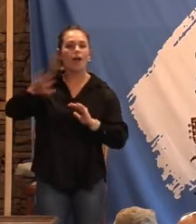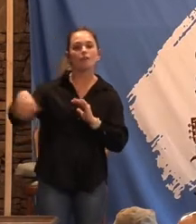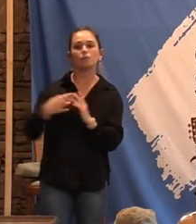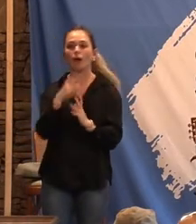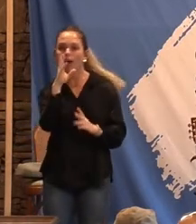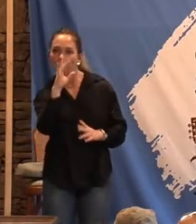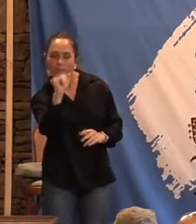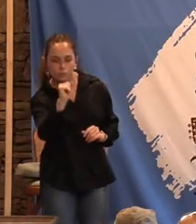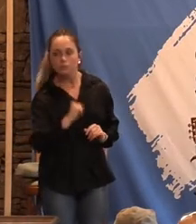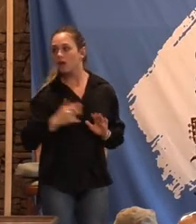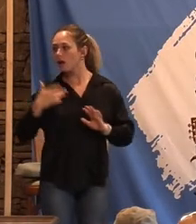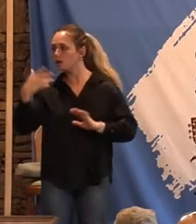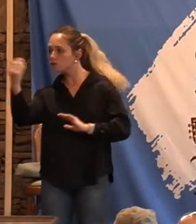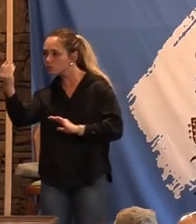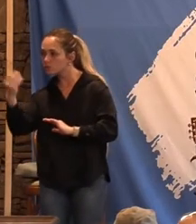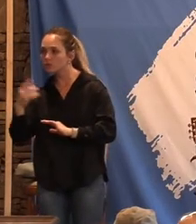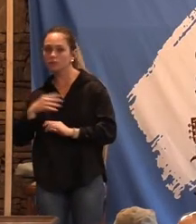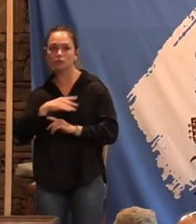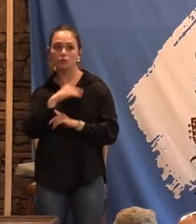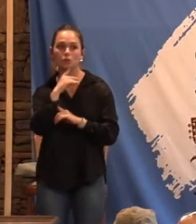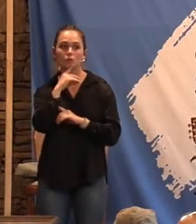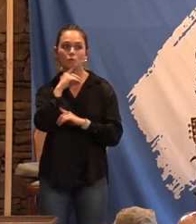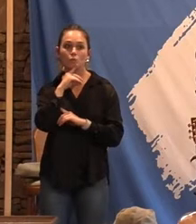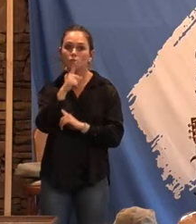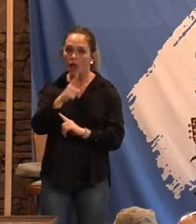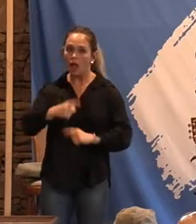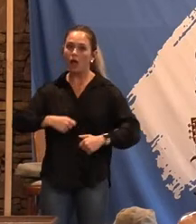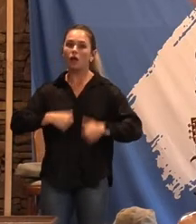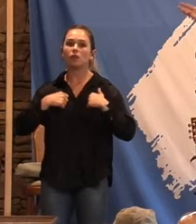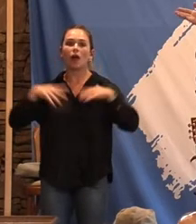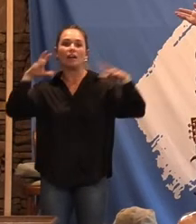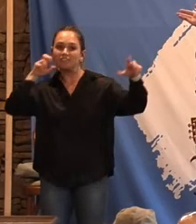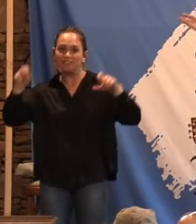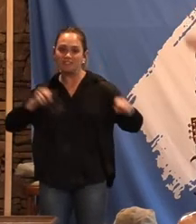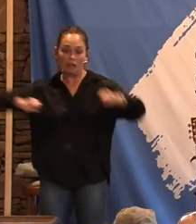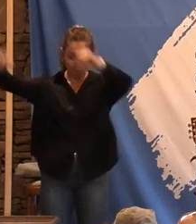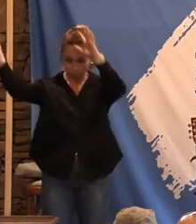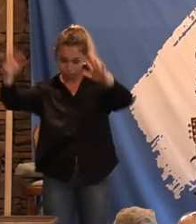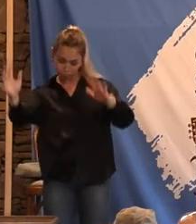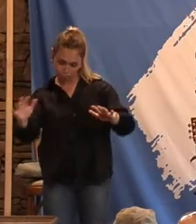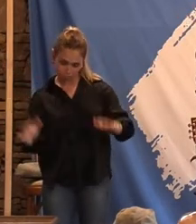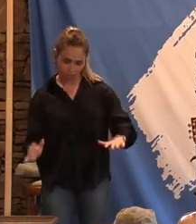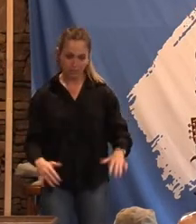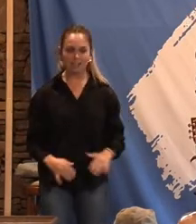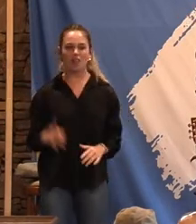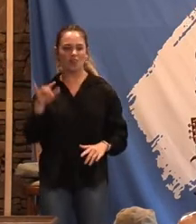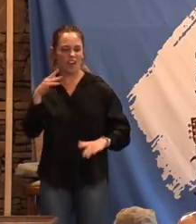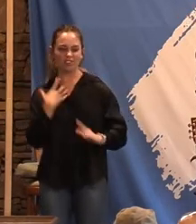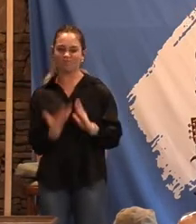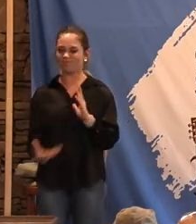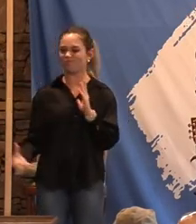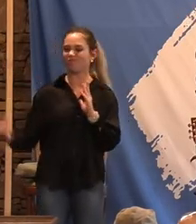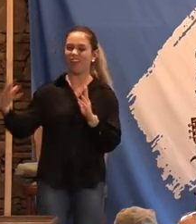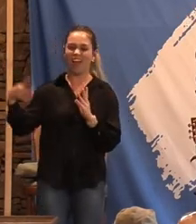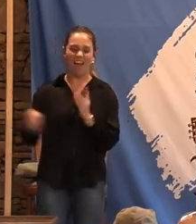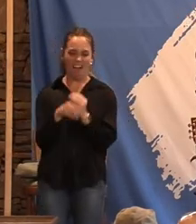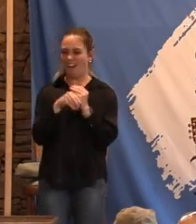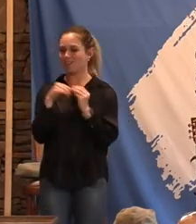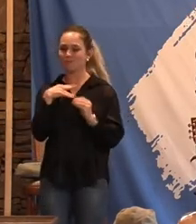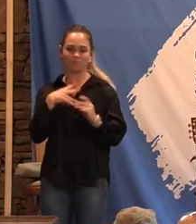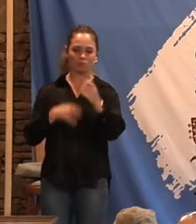it. Outside, real live thunderstorm. That just added to the